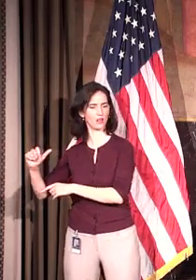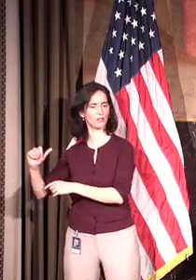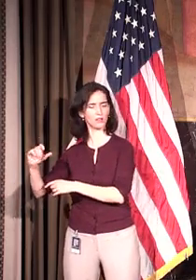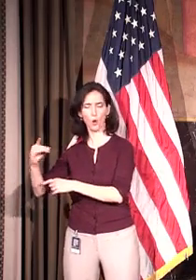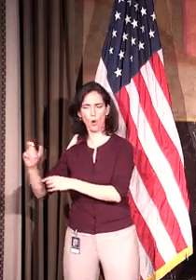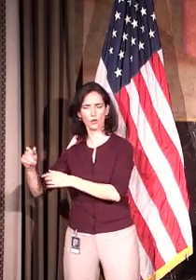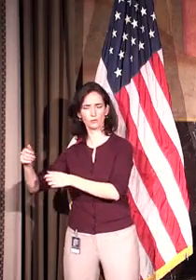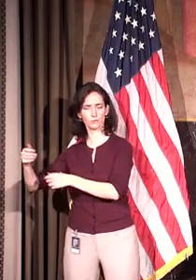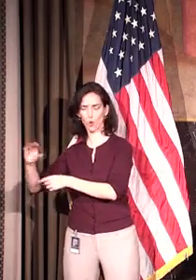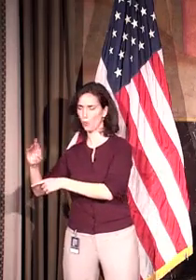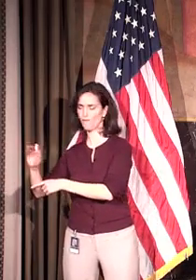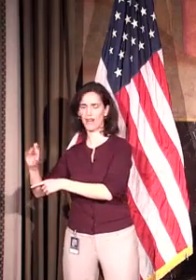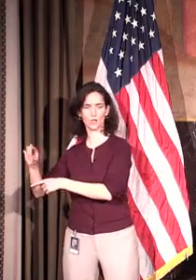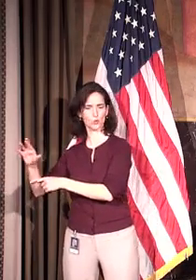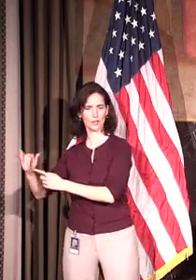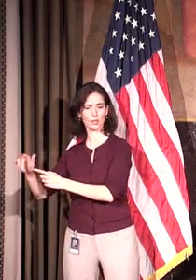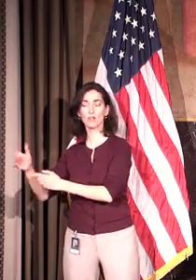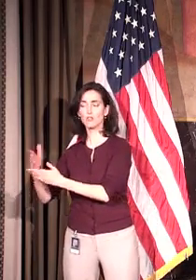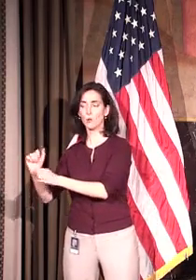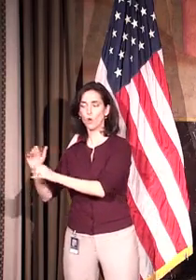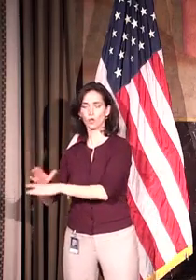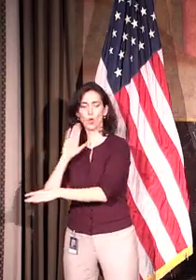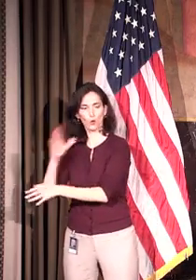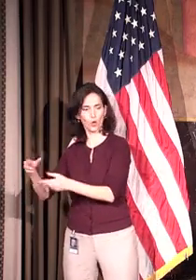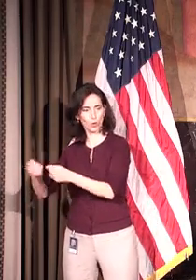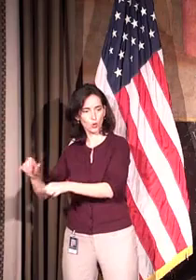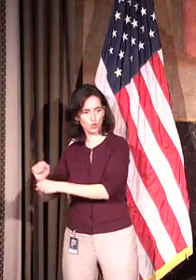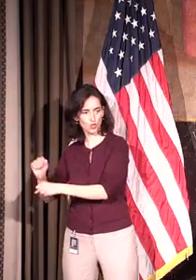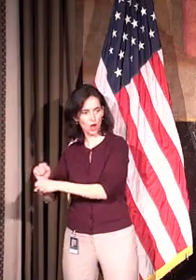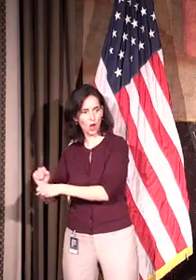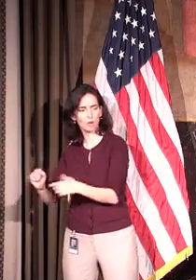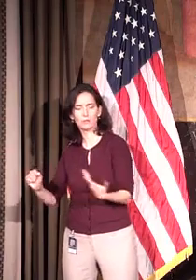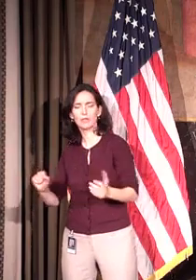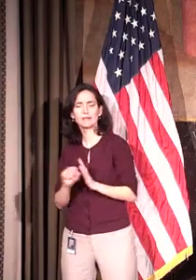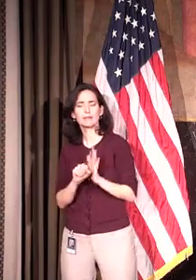staff as of right now? Yeah, first of all, and that was a very